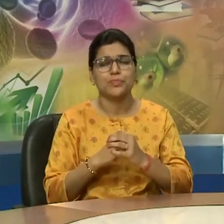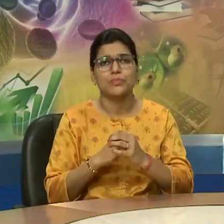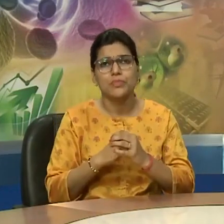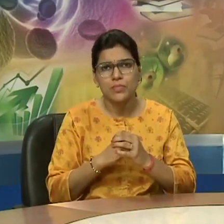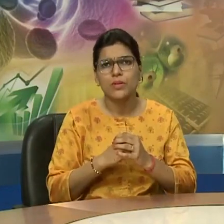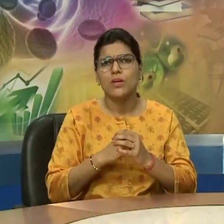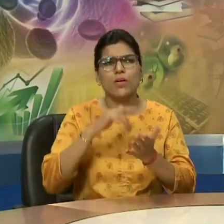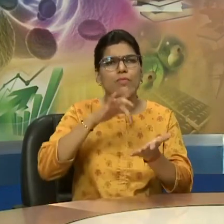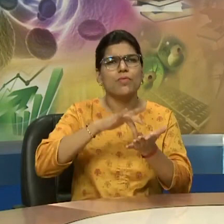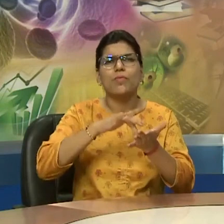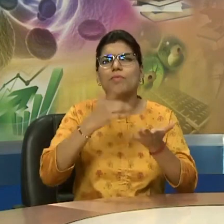We all have seen